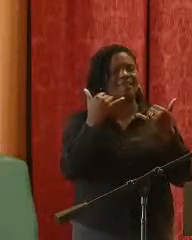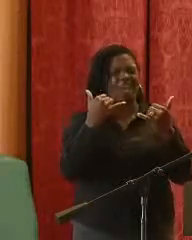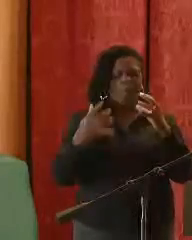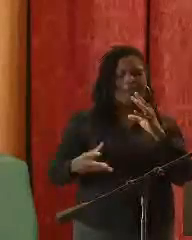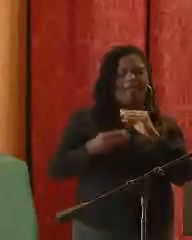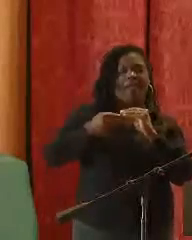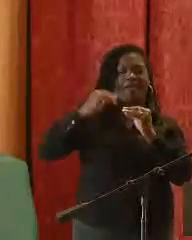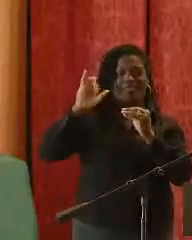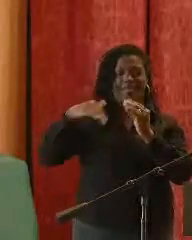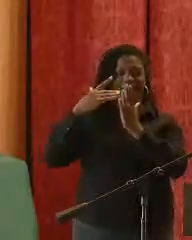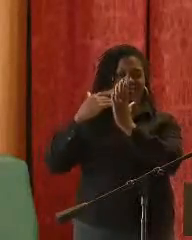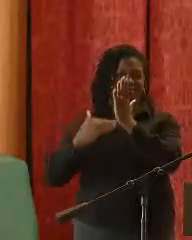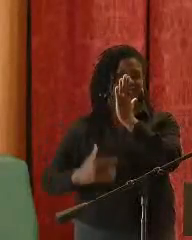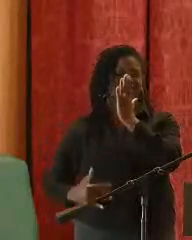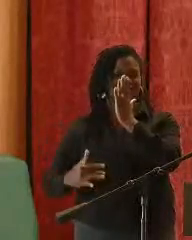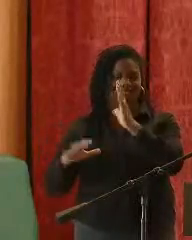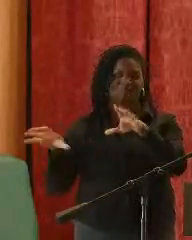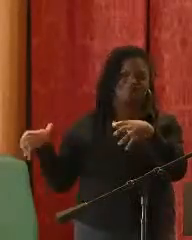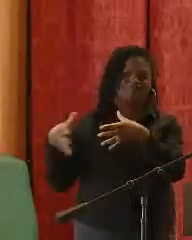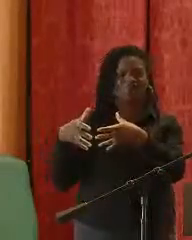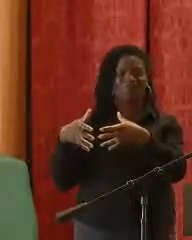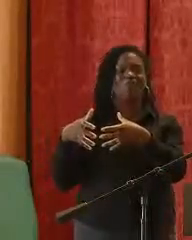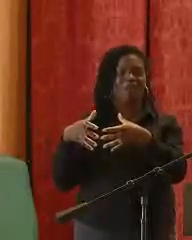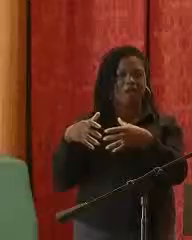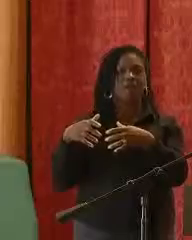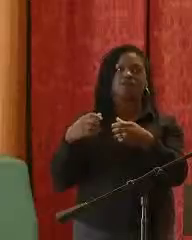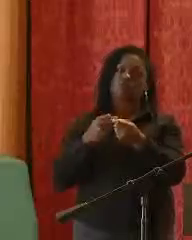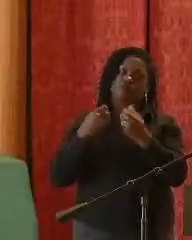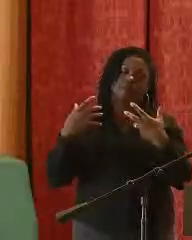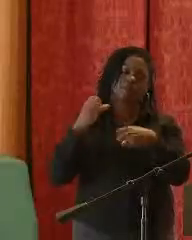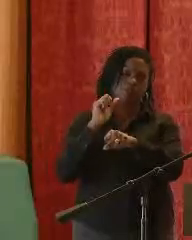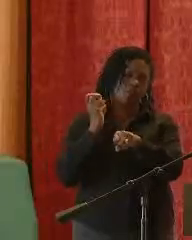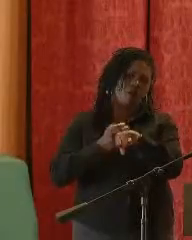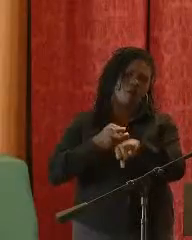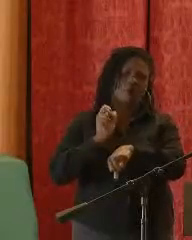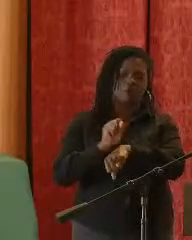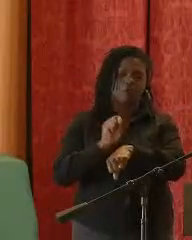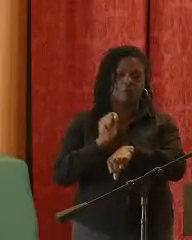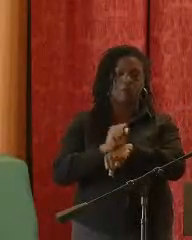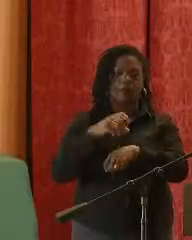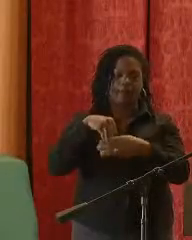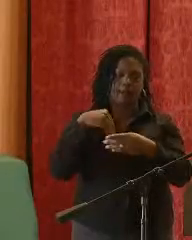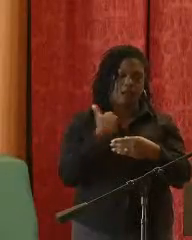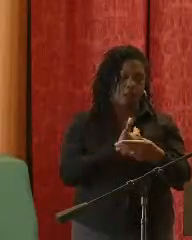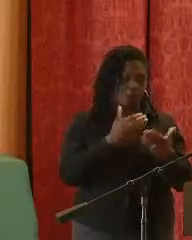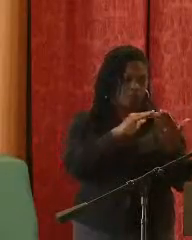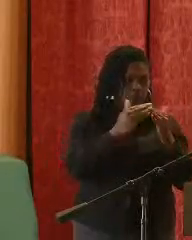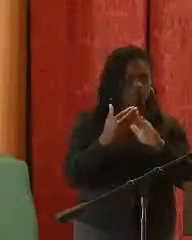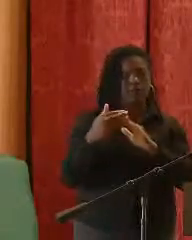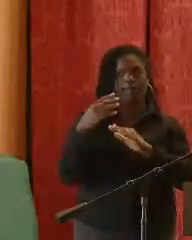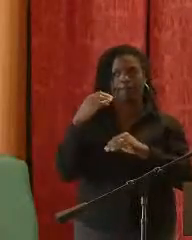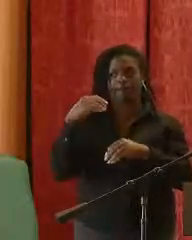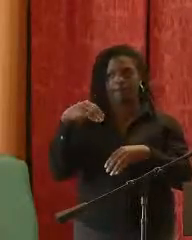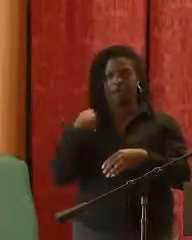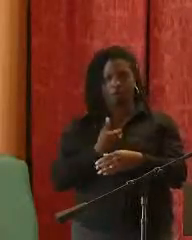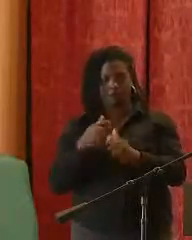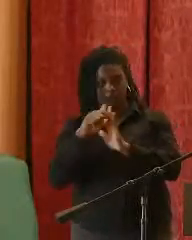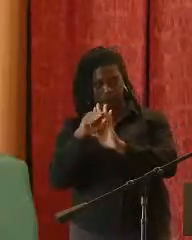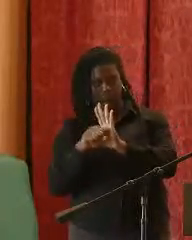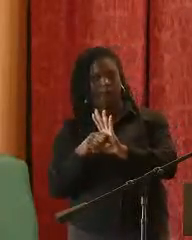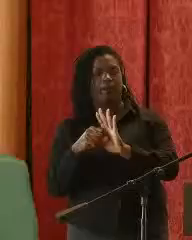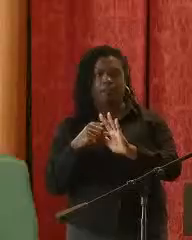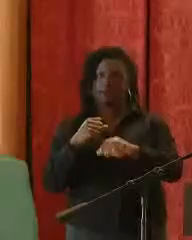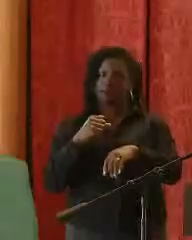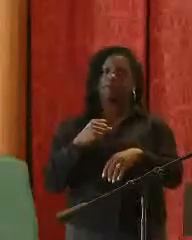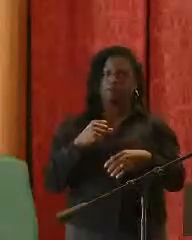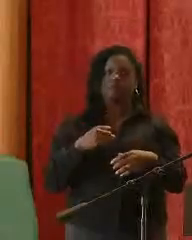so much within the disability community and within our state. So I just want to thank all of you again